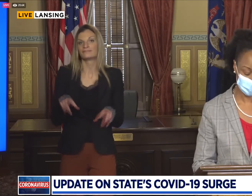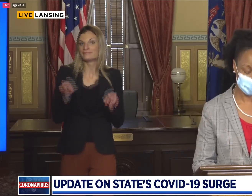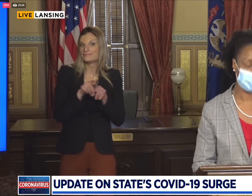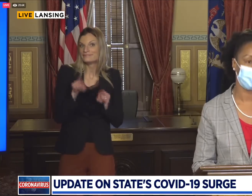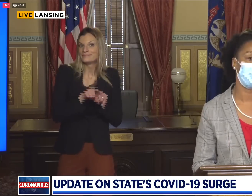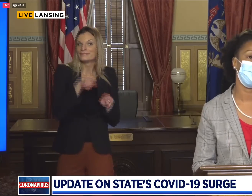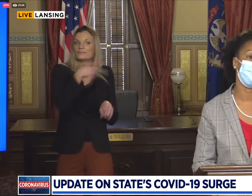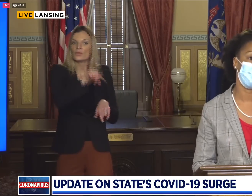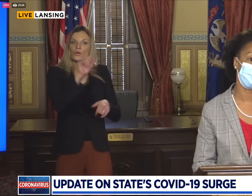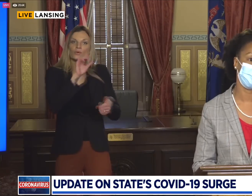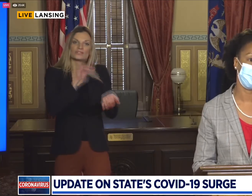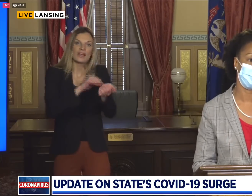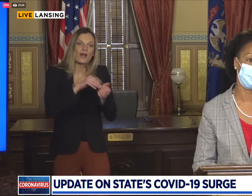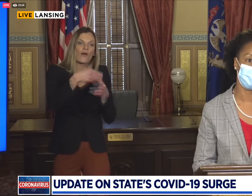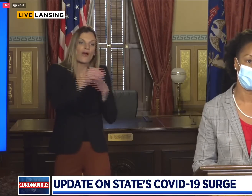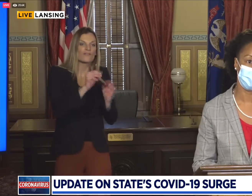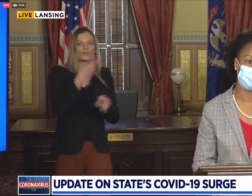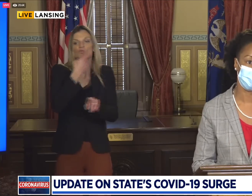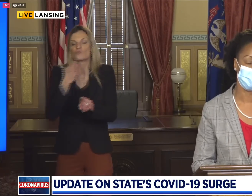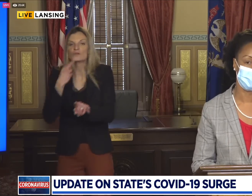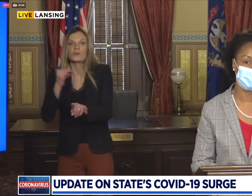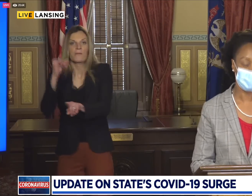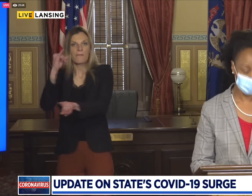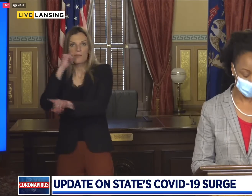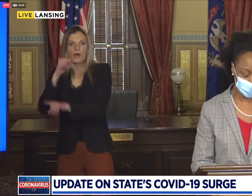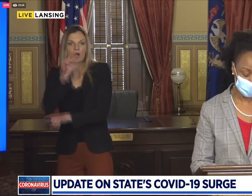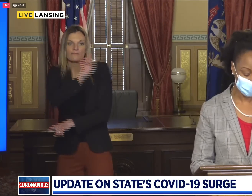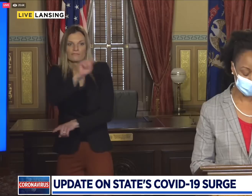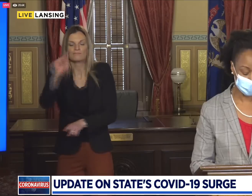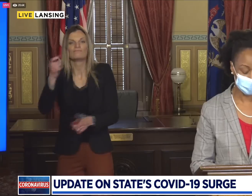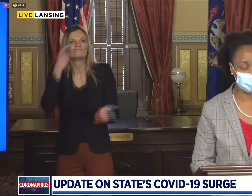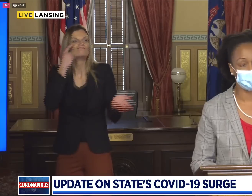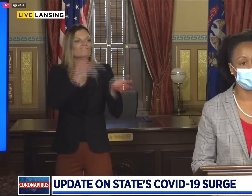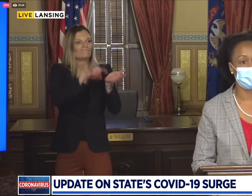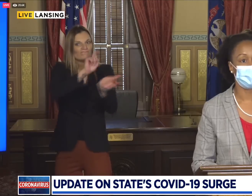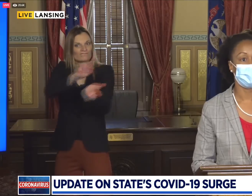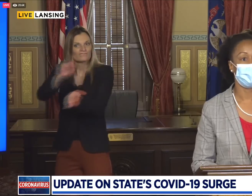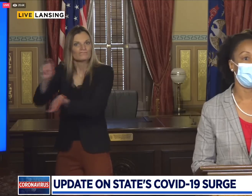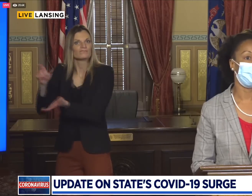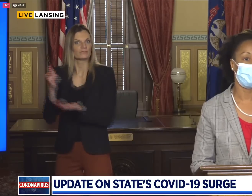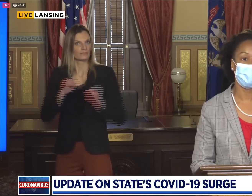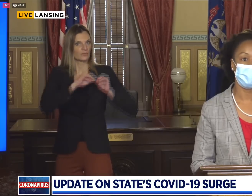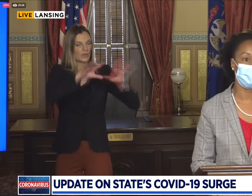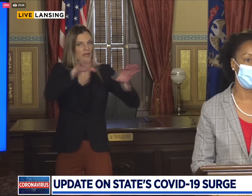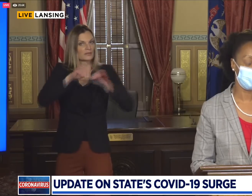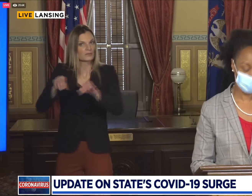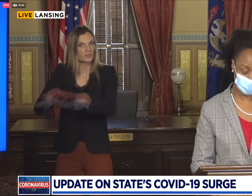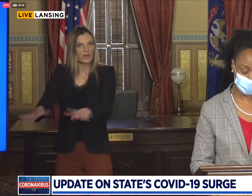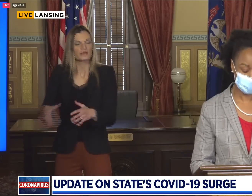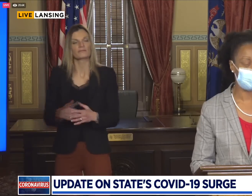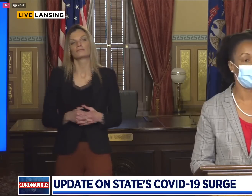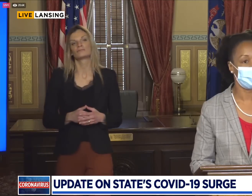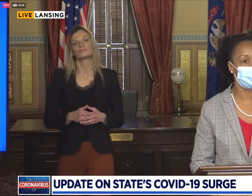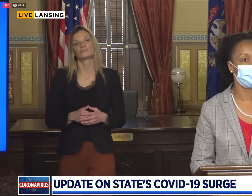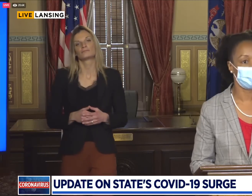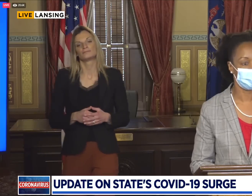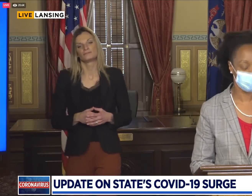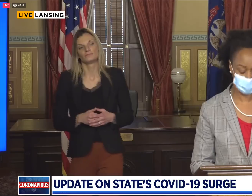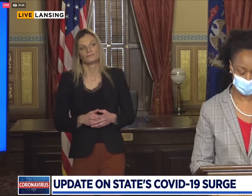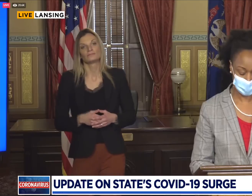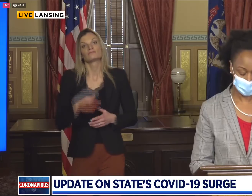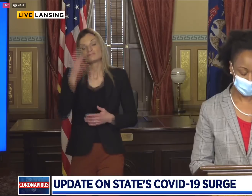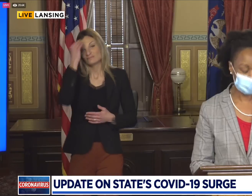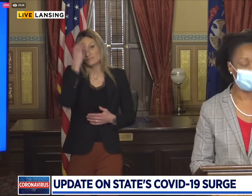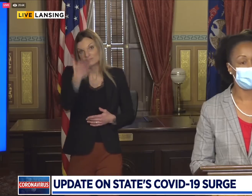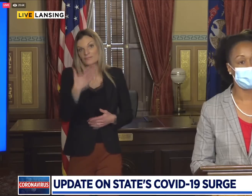settings and in restaurants and bars. But let me be very clear, our outbreak data is not